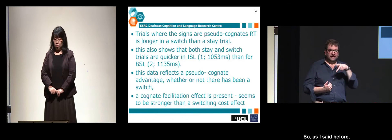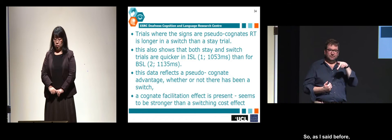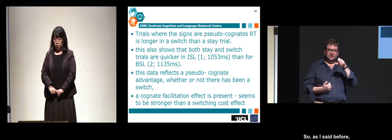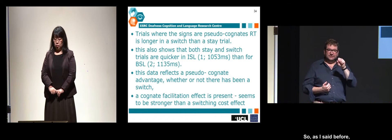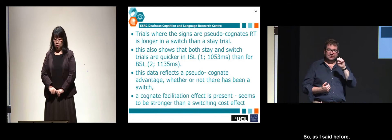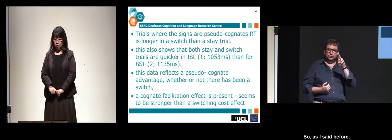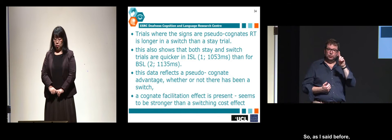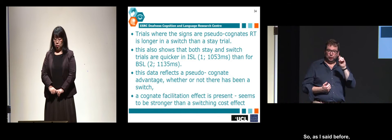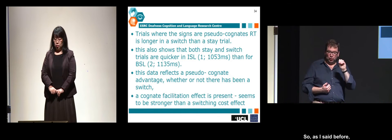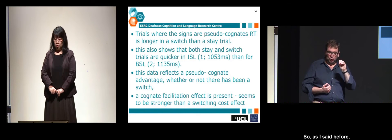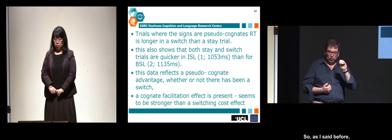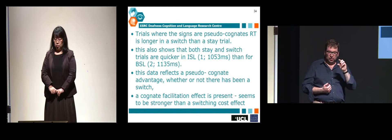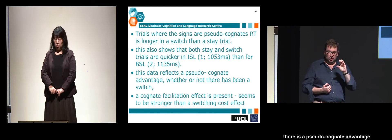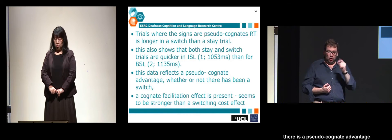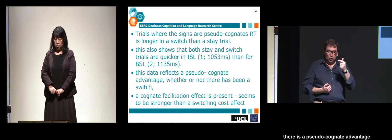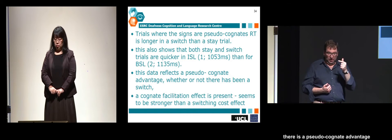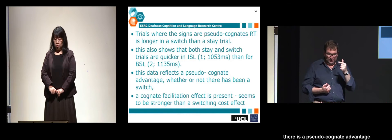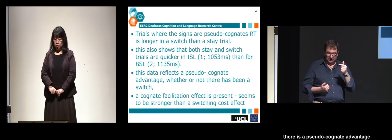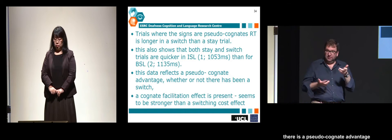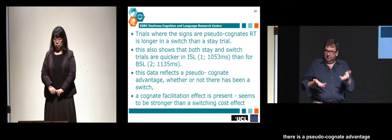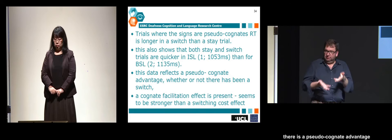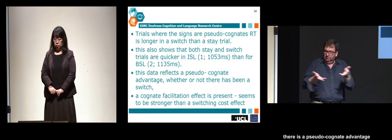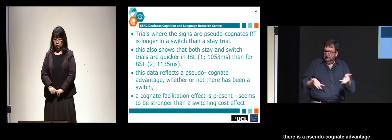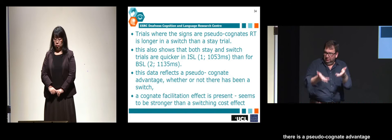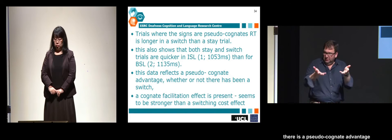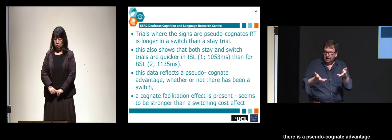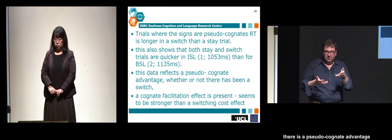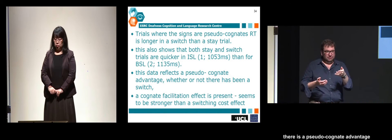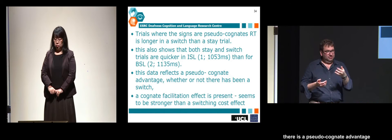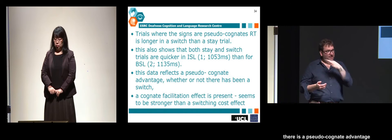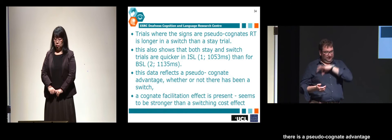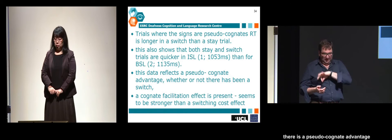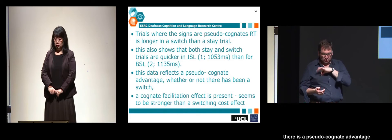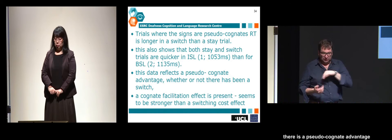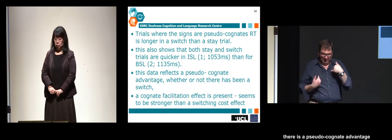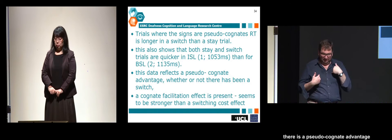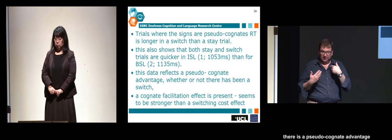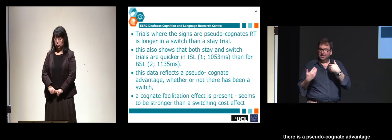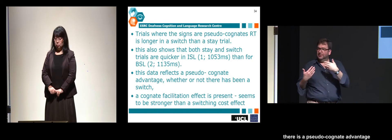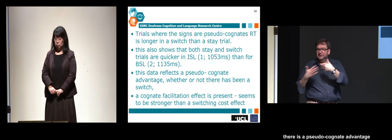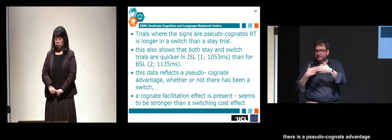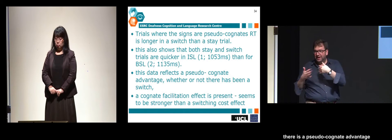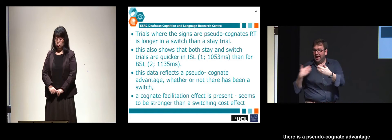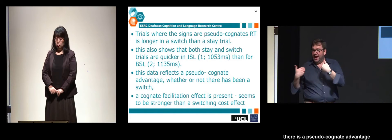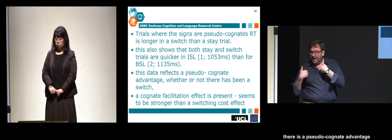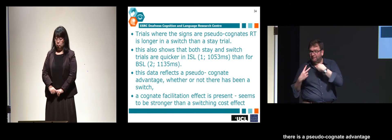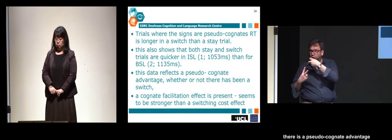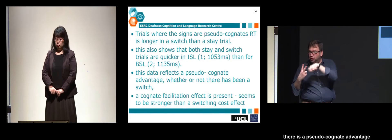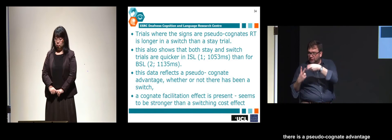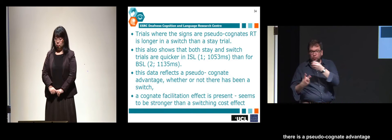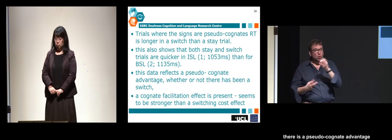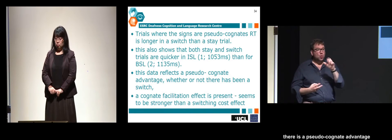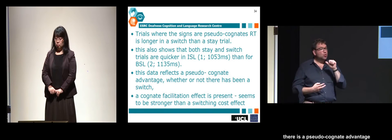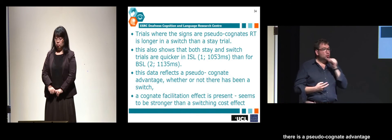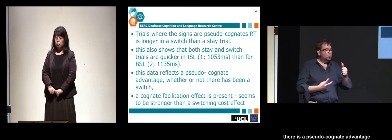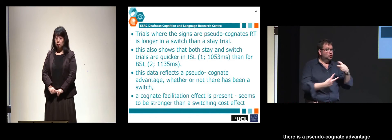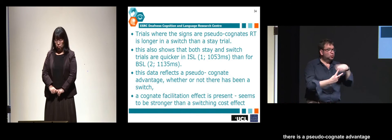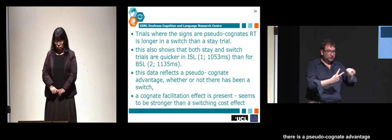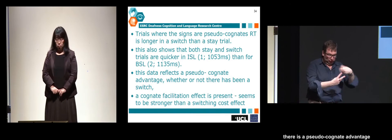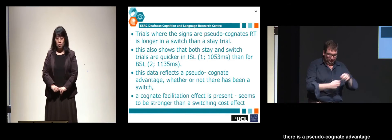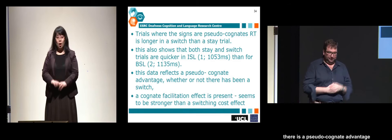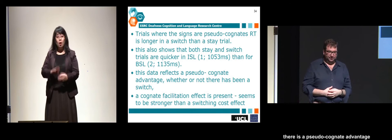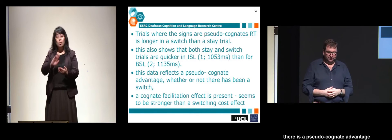So as I said before, it appears that there is a pseudocognate advantage, whether or not there has been a switch.